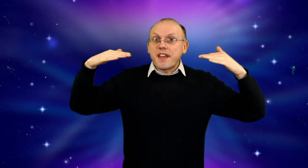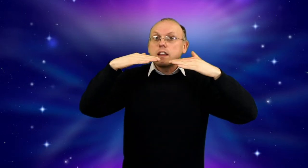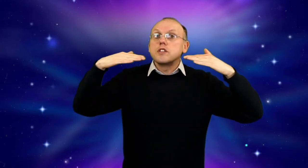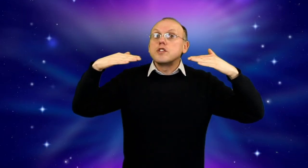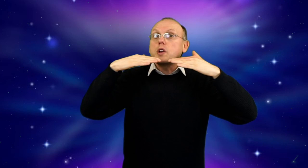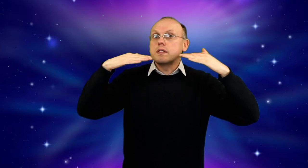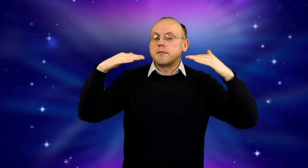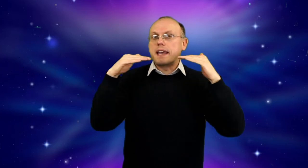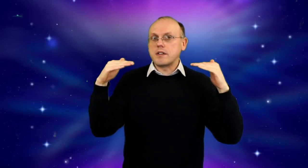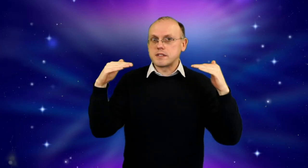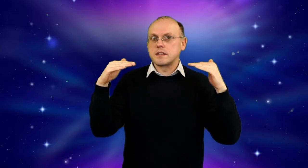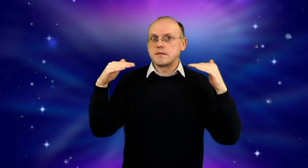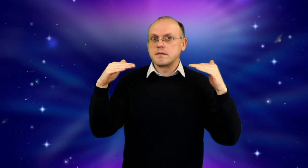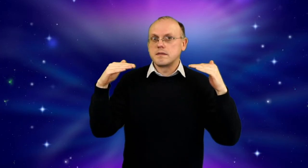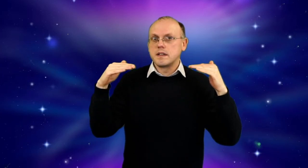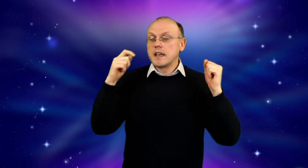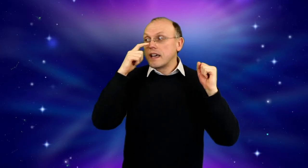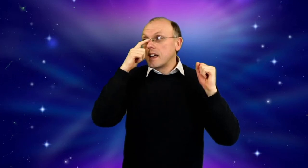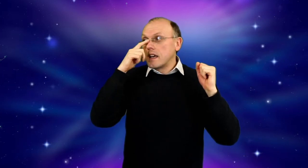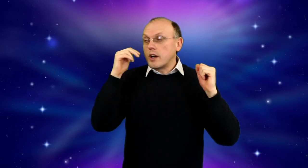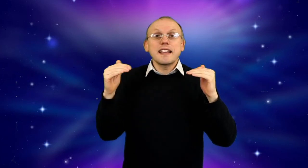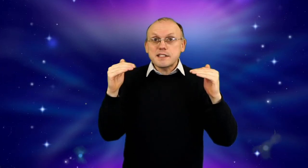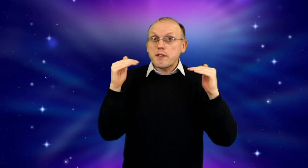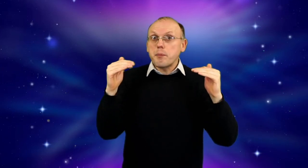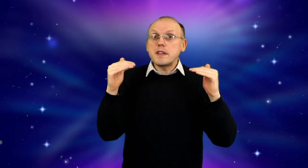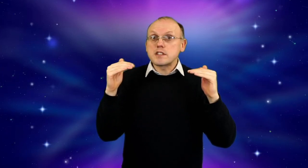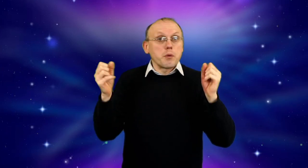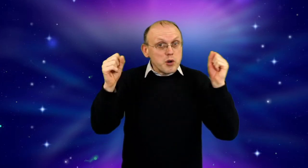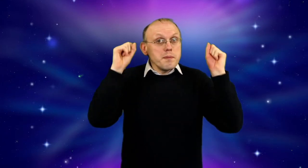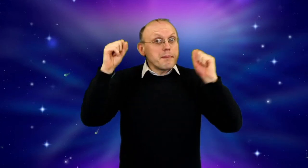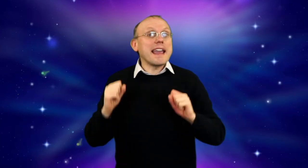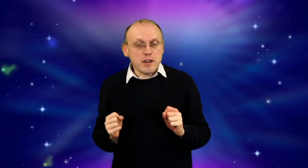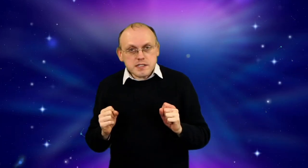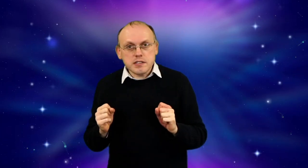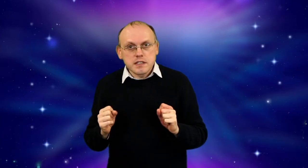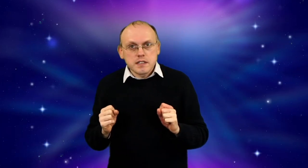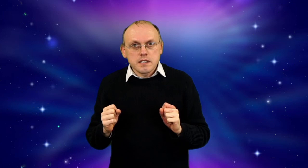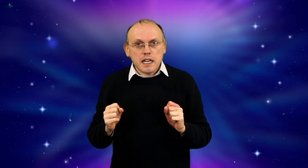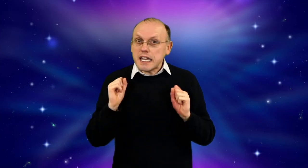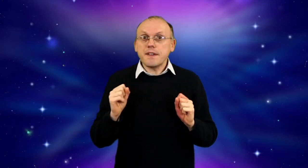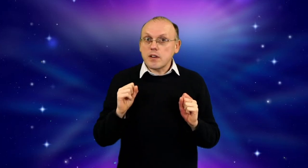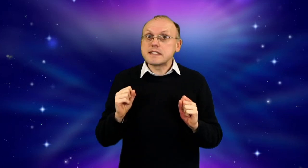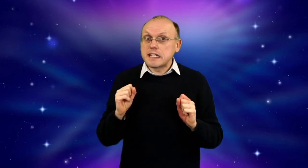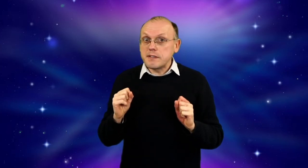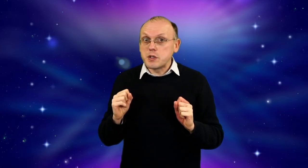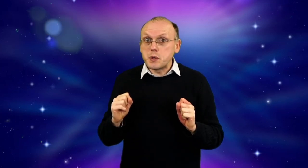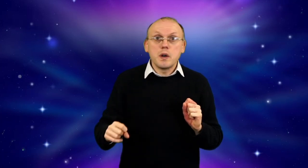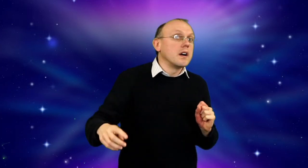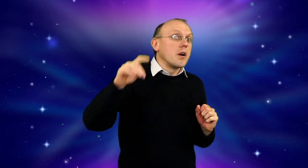then not biased. A text with opinions will be biased if it only gives you